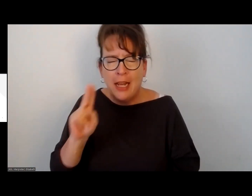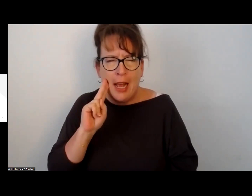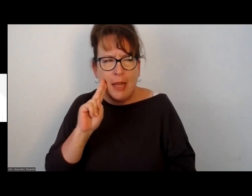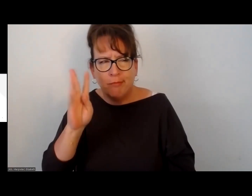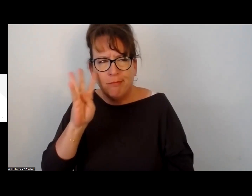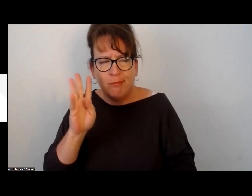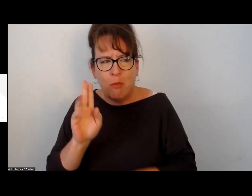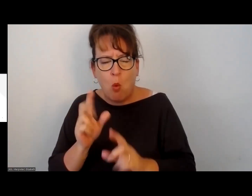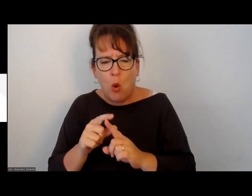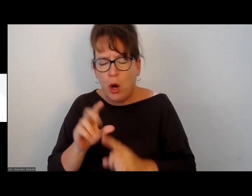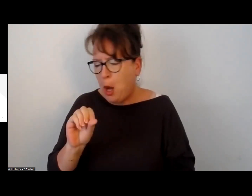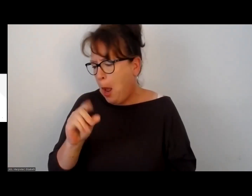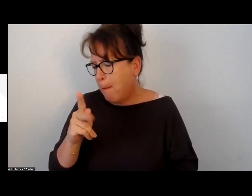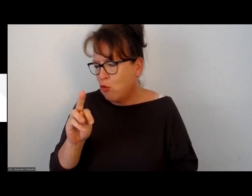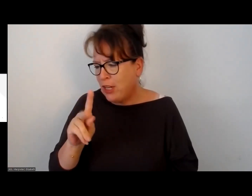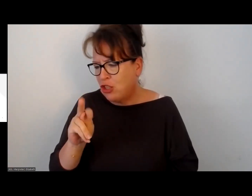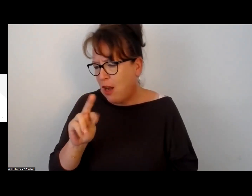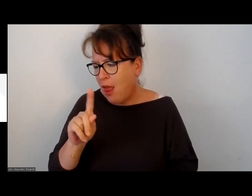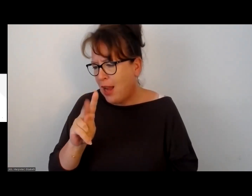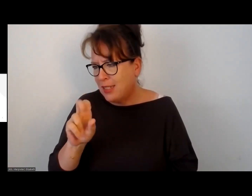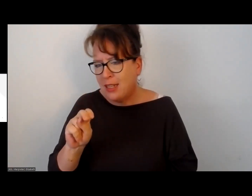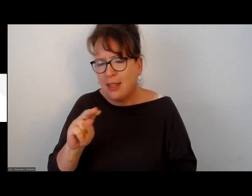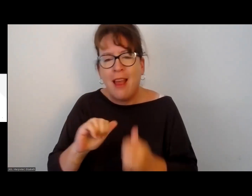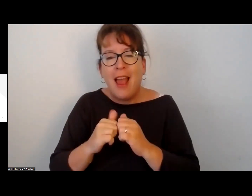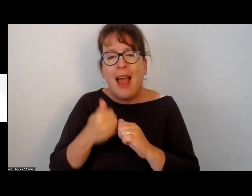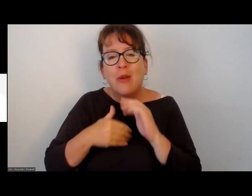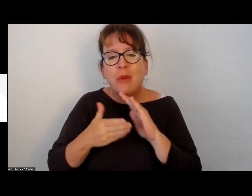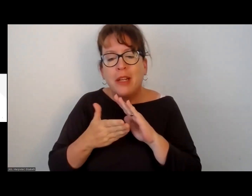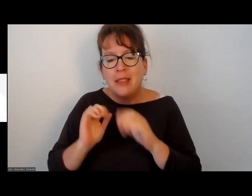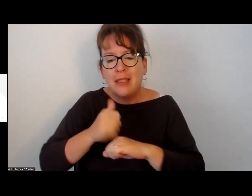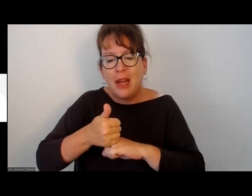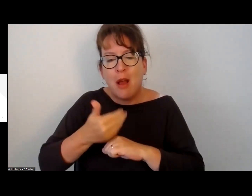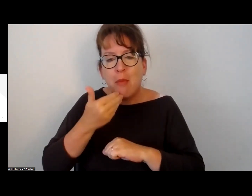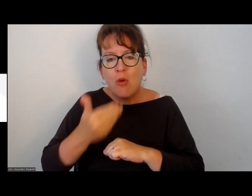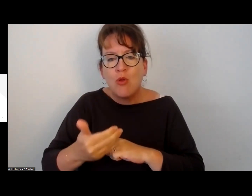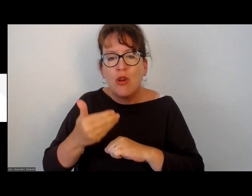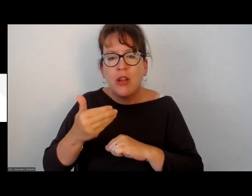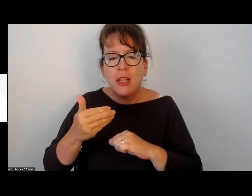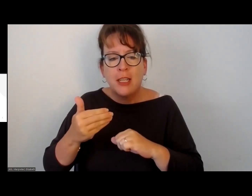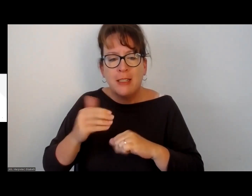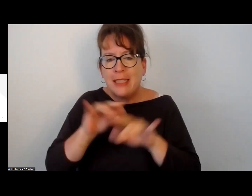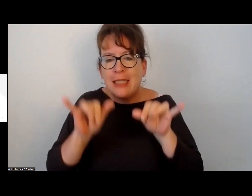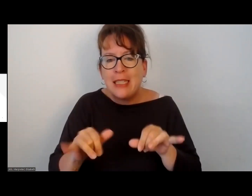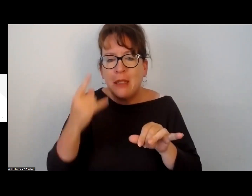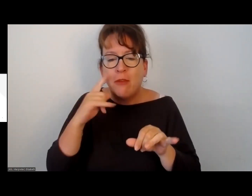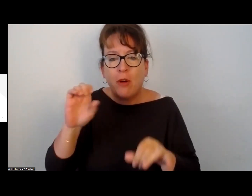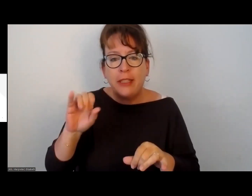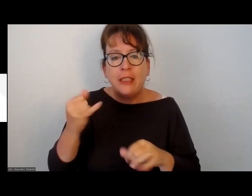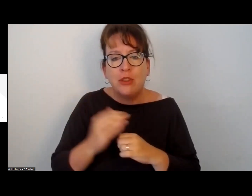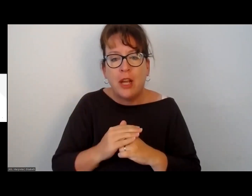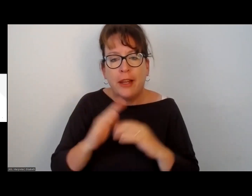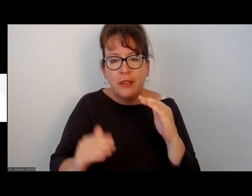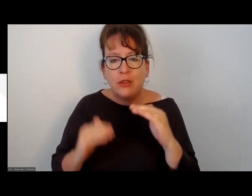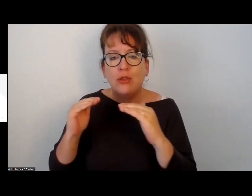But operationalizing EJ, right? So how do we operationalize environmental justice? And the EJ